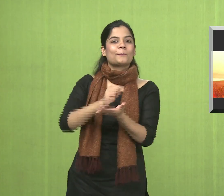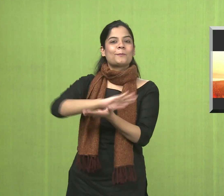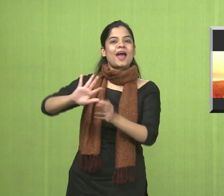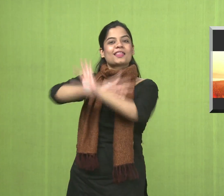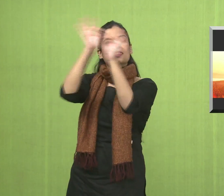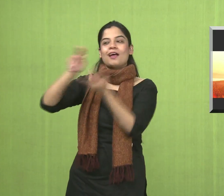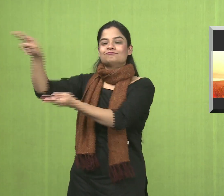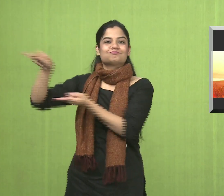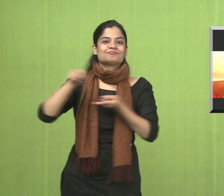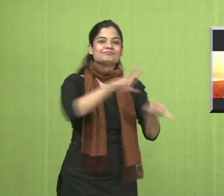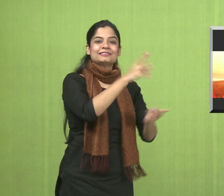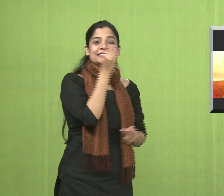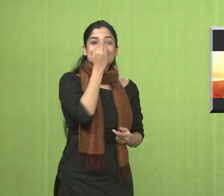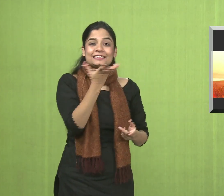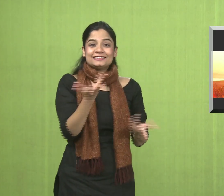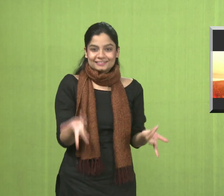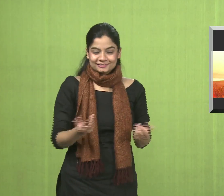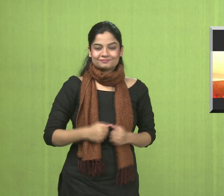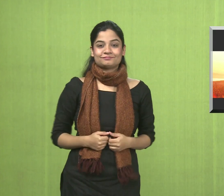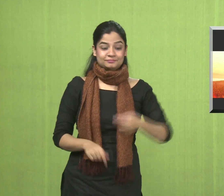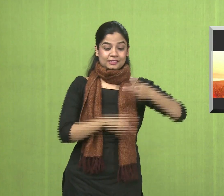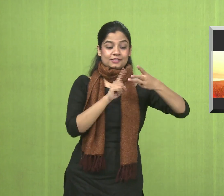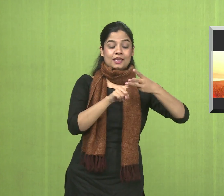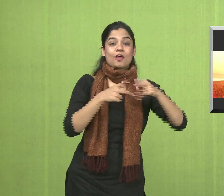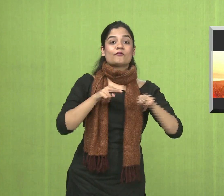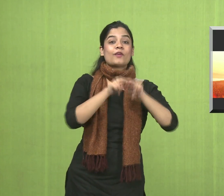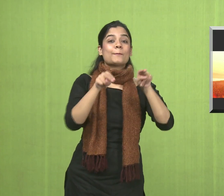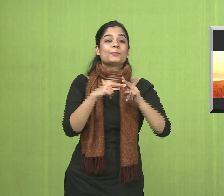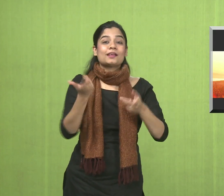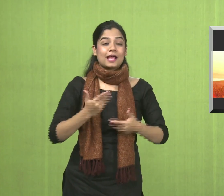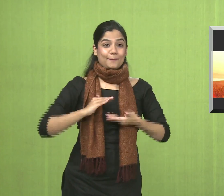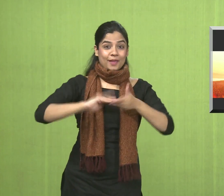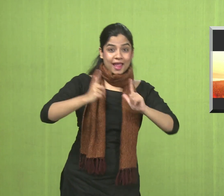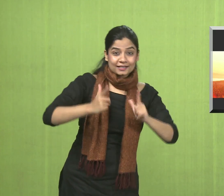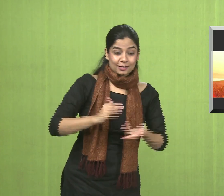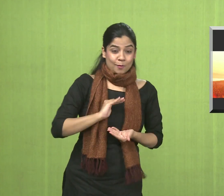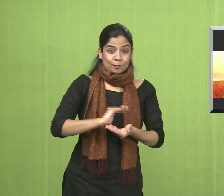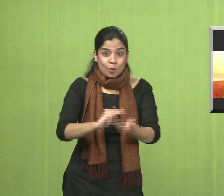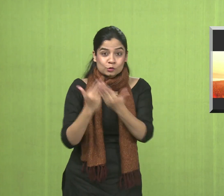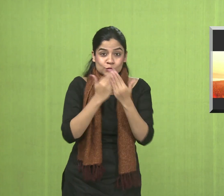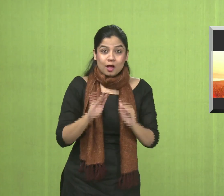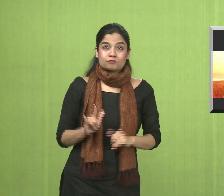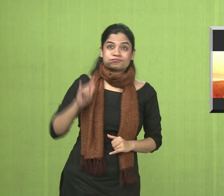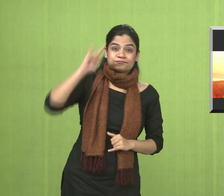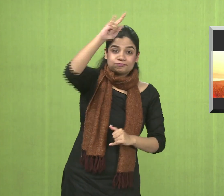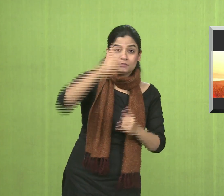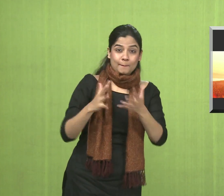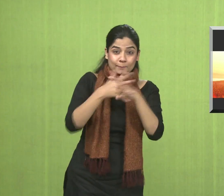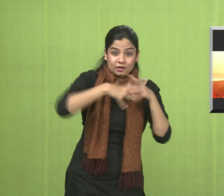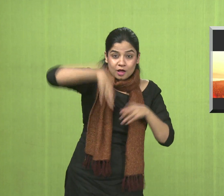something, you need 5 lakh for a surgery. So that saving will help you at that time. And third is fulfillment of family goals like marriage